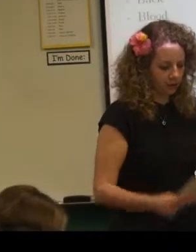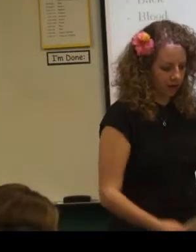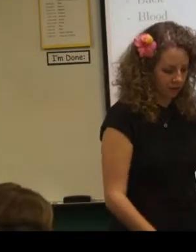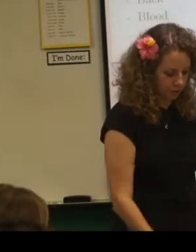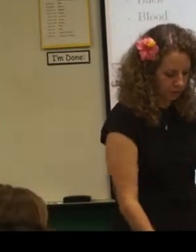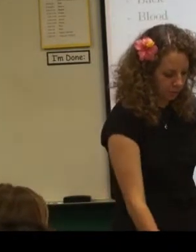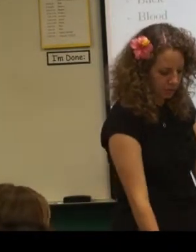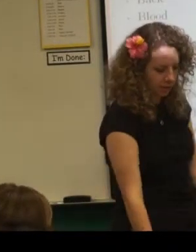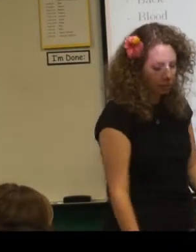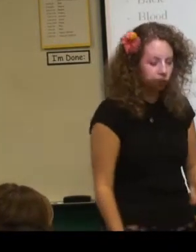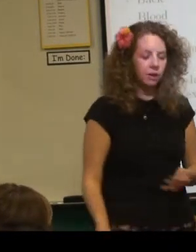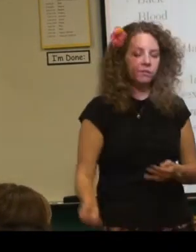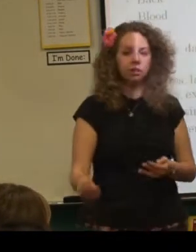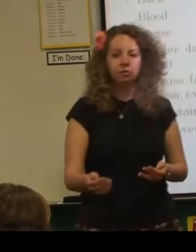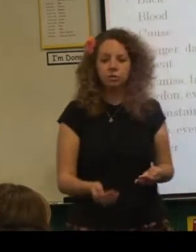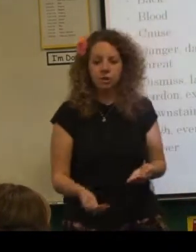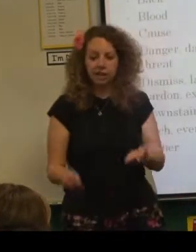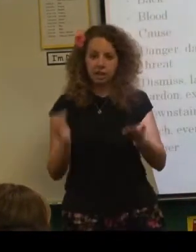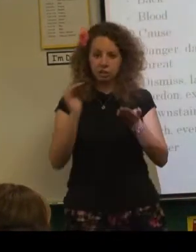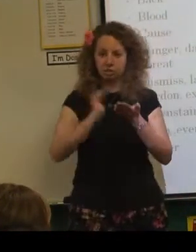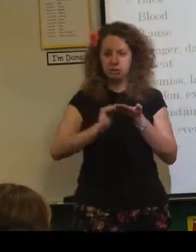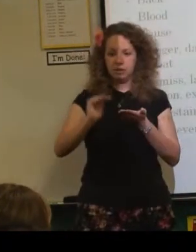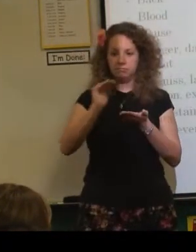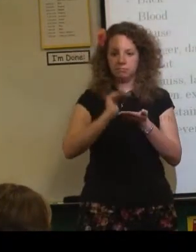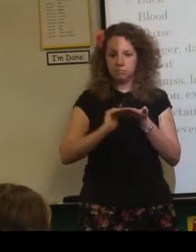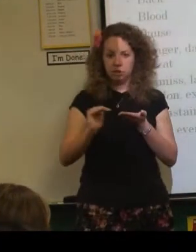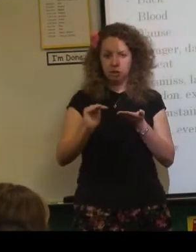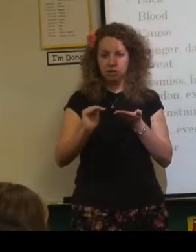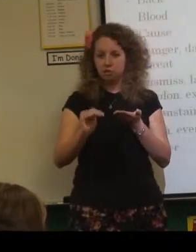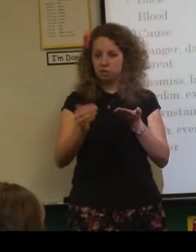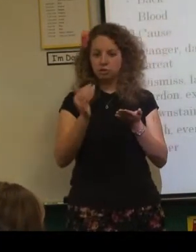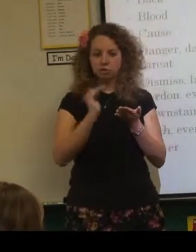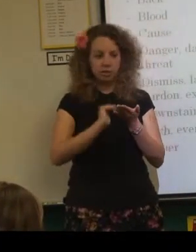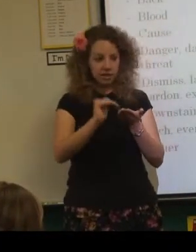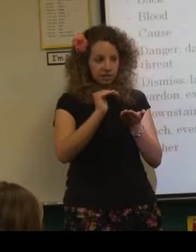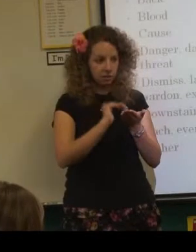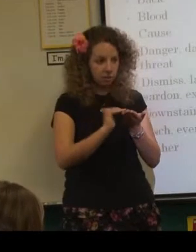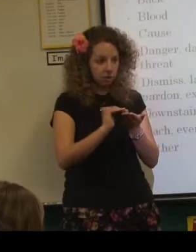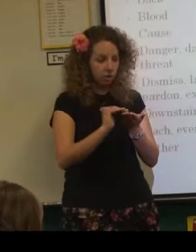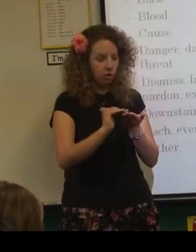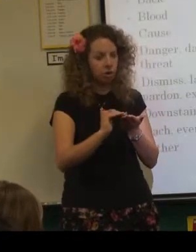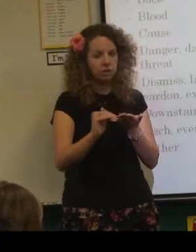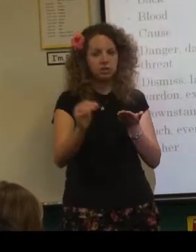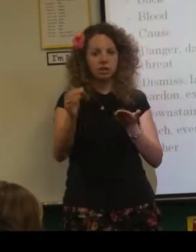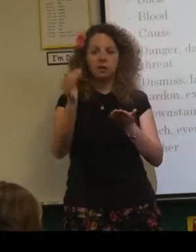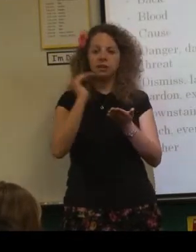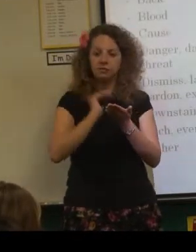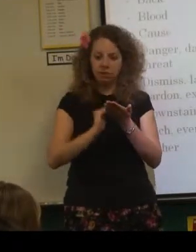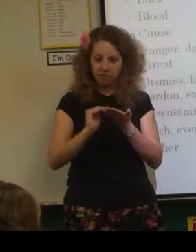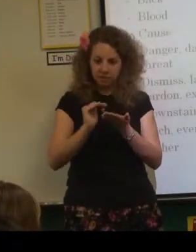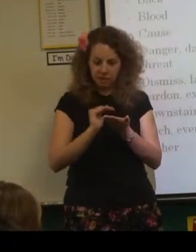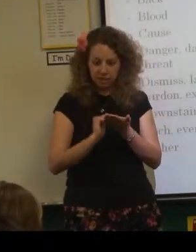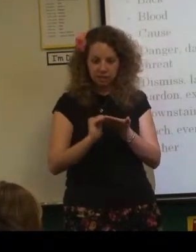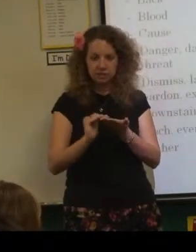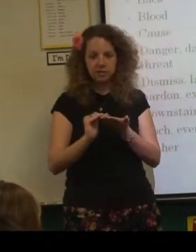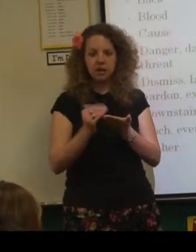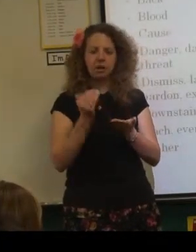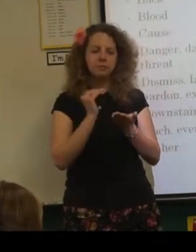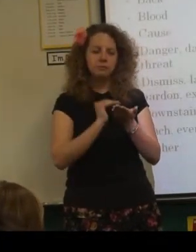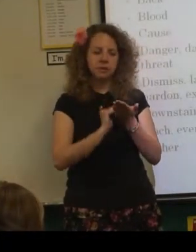yeah, they're doing it one time. So whenever you do like excuse me, you usually do it twice. Or you can talk about like forgiveness. Sometimes